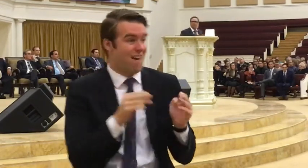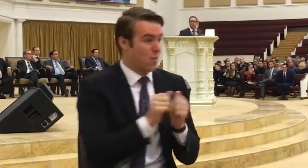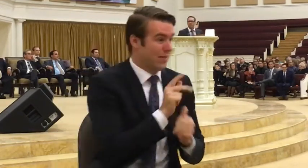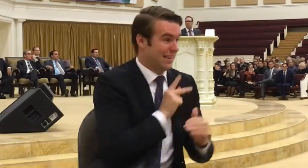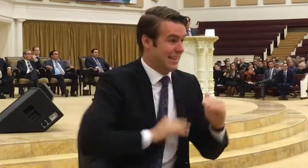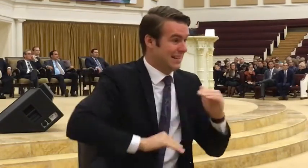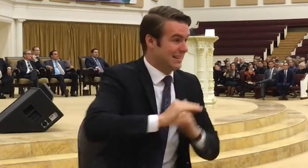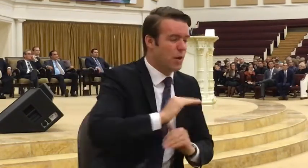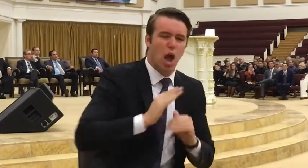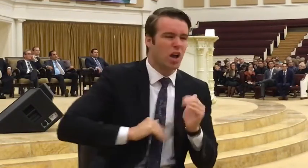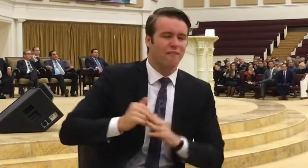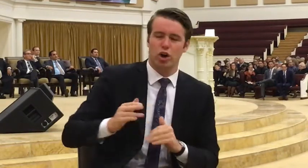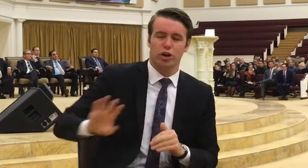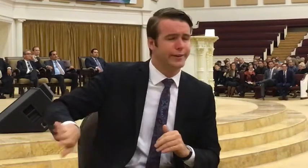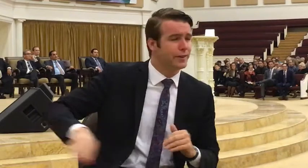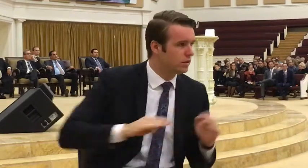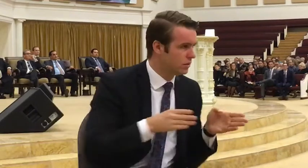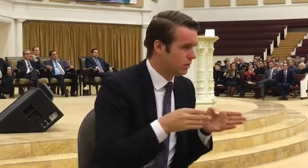comfort.